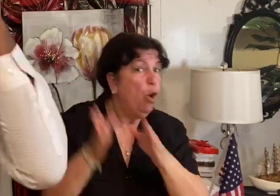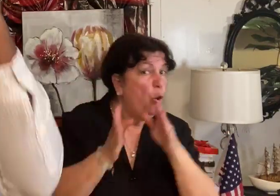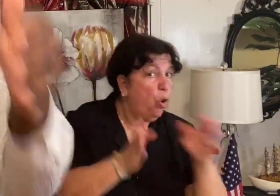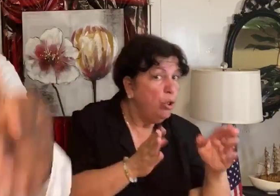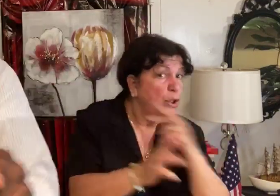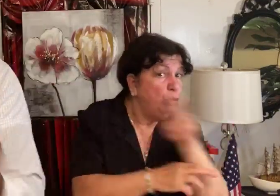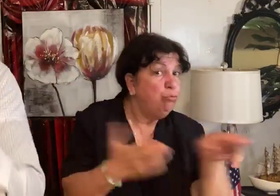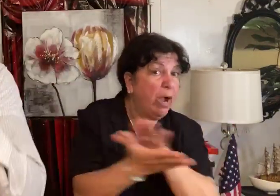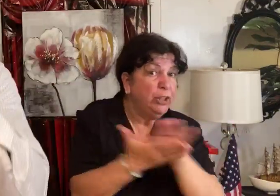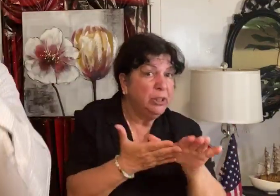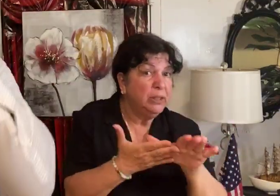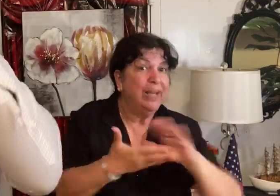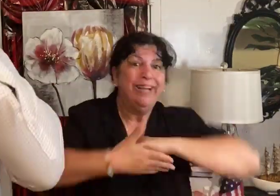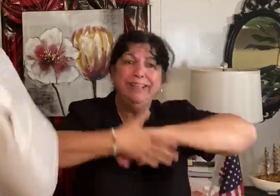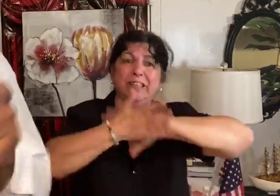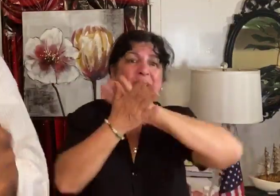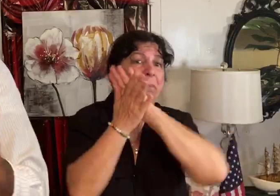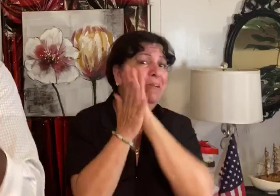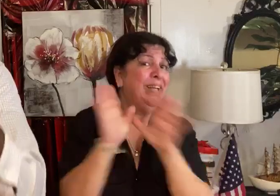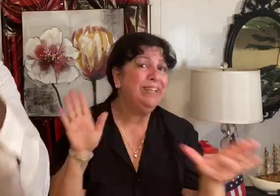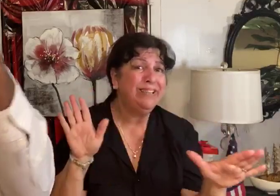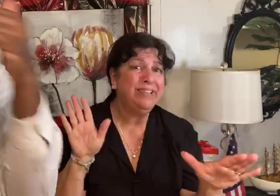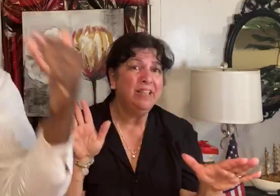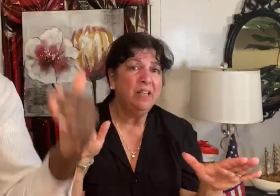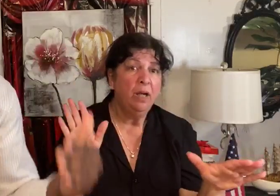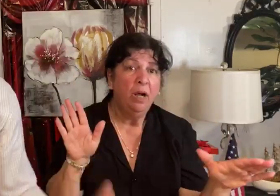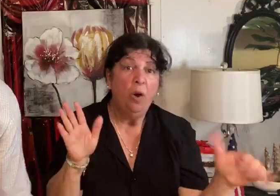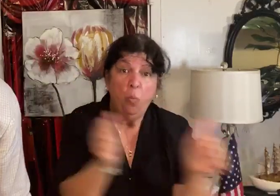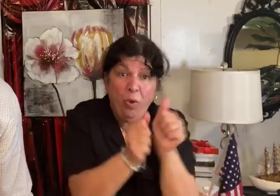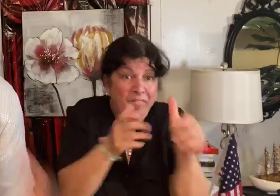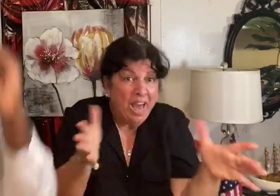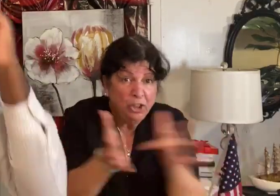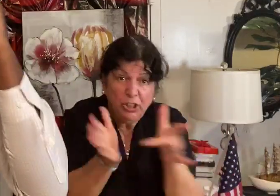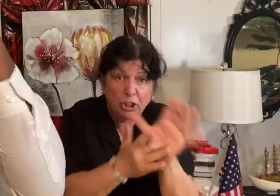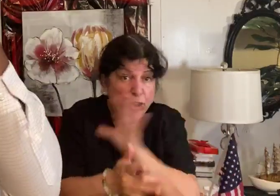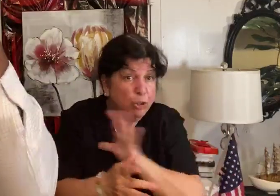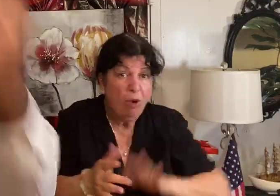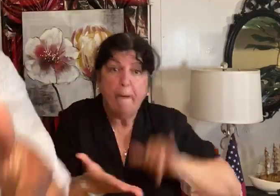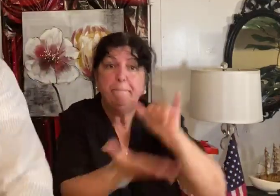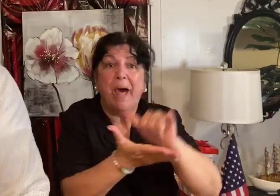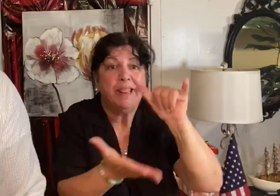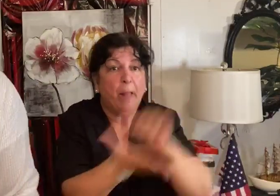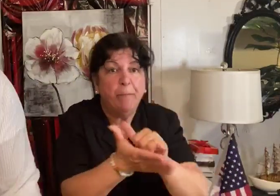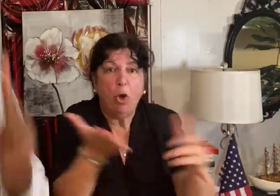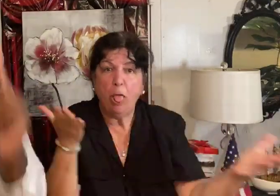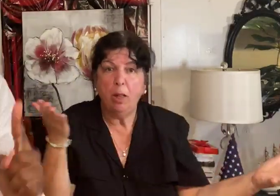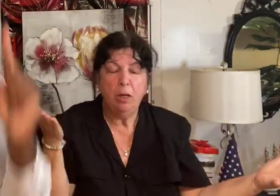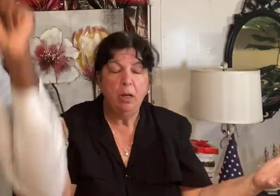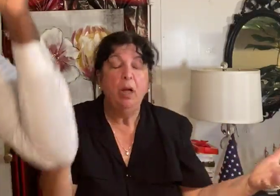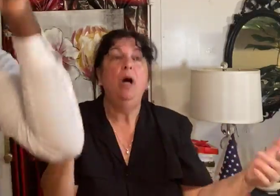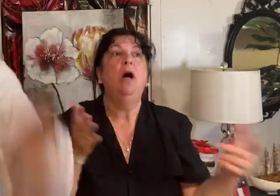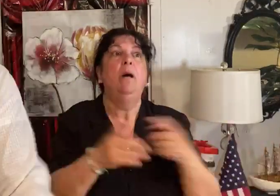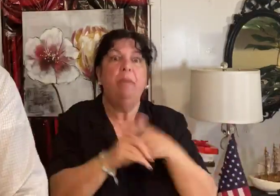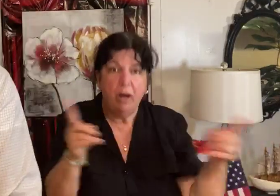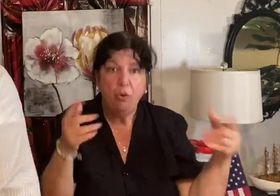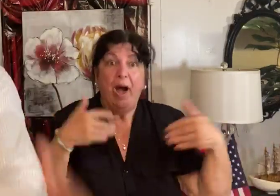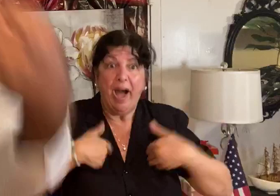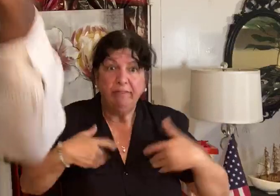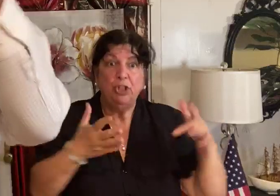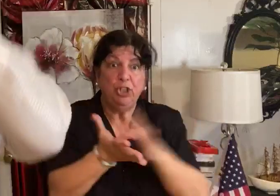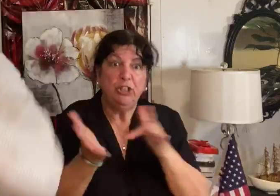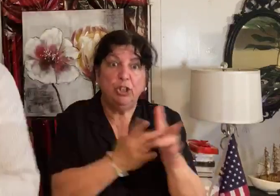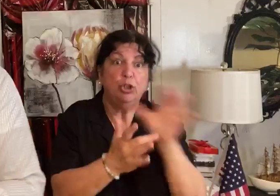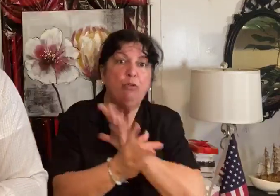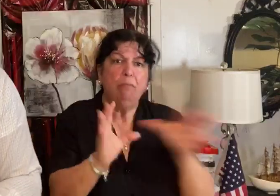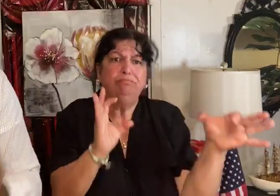He is peace. You're not going to have peace without Jesus Christ. It is not possible. But when you have Jesus, you